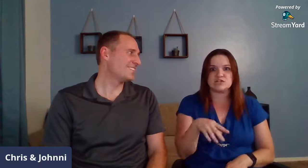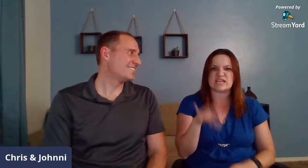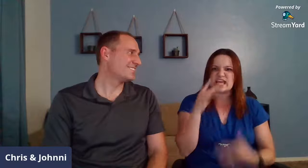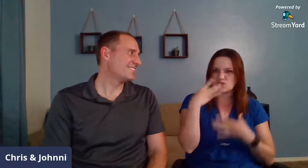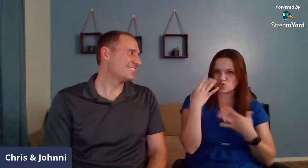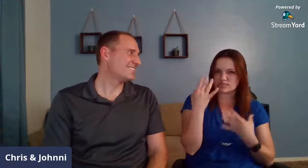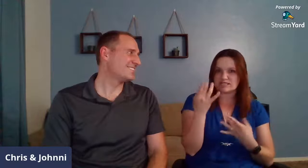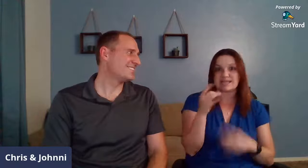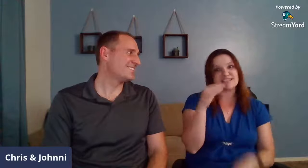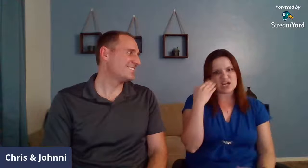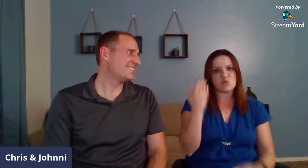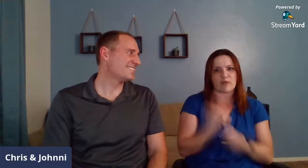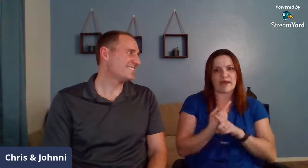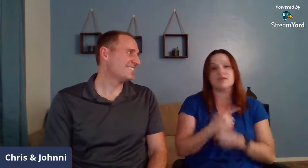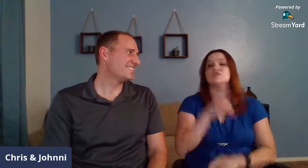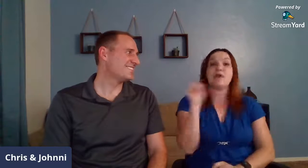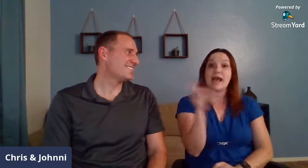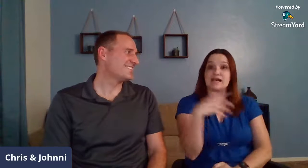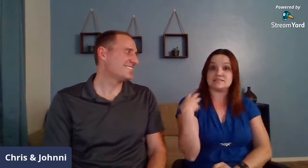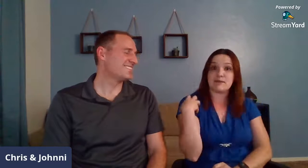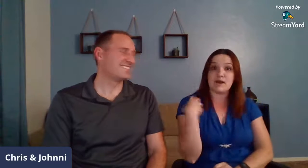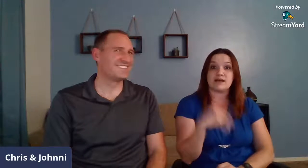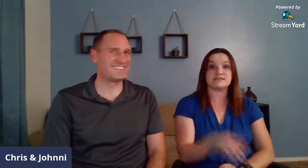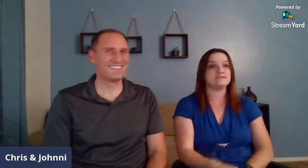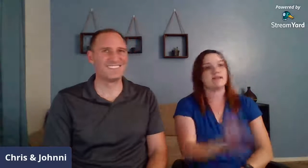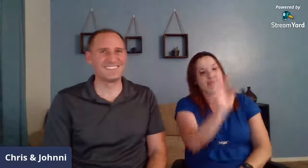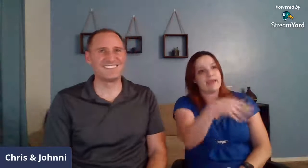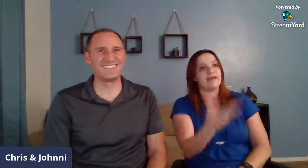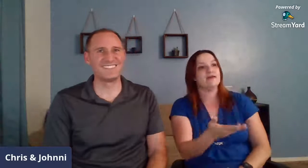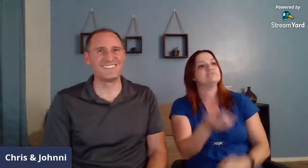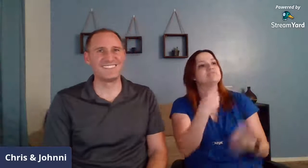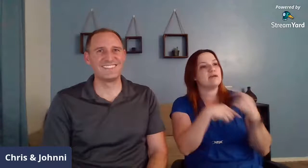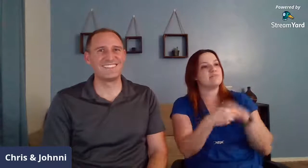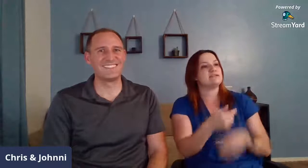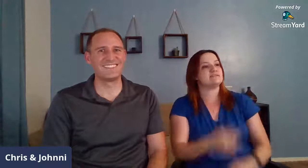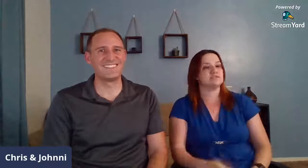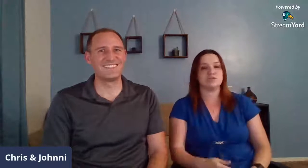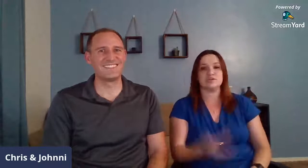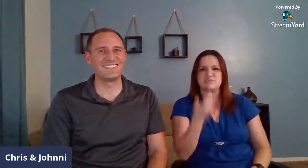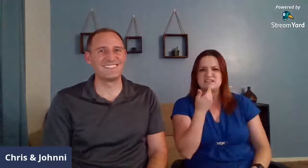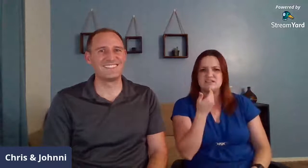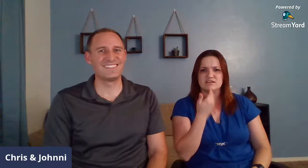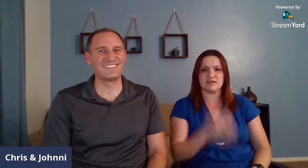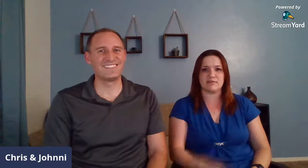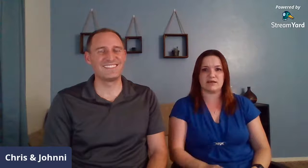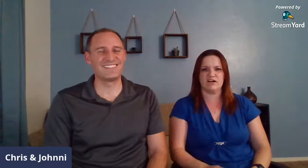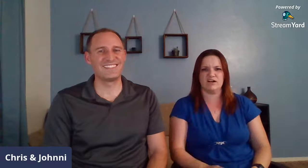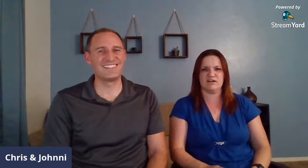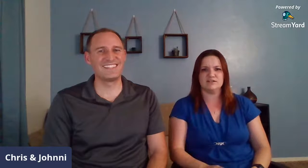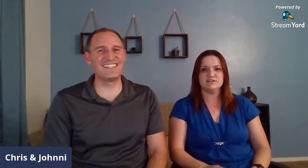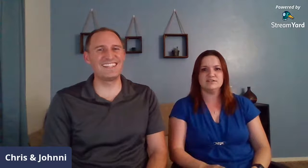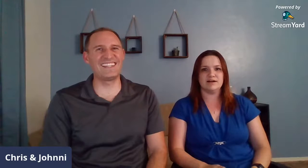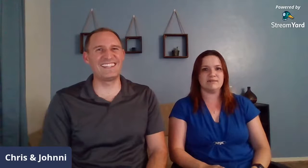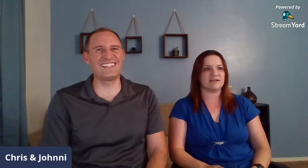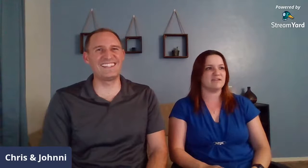goes, "Interesting." I said, "I know, right?" So I asked my boss, I said, "Hey, sign pizza." And she goes, "Pizza?" And I'm like, "Oh." I'm like,